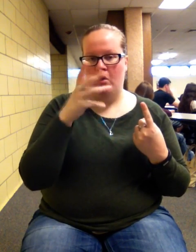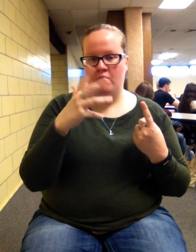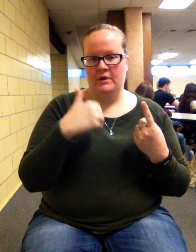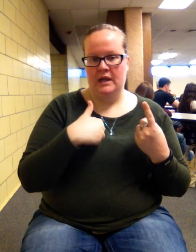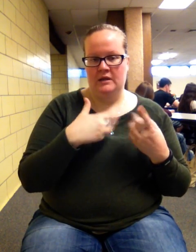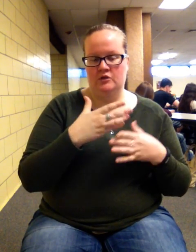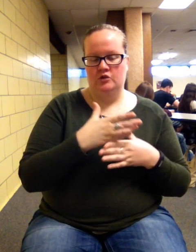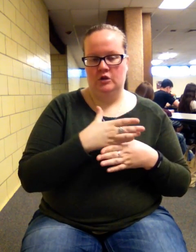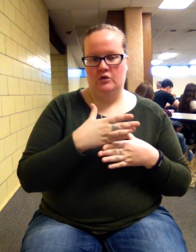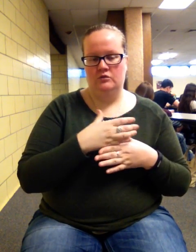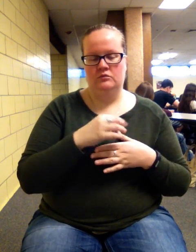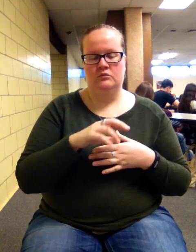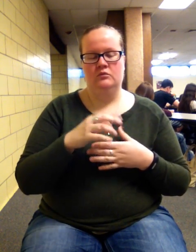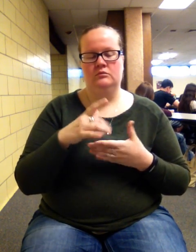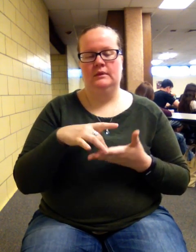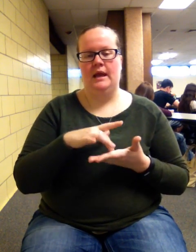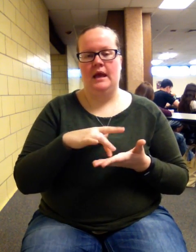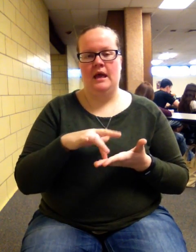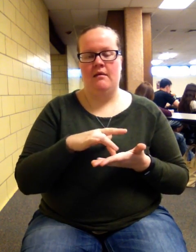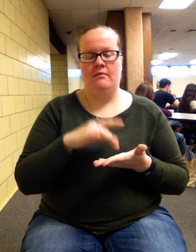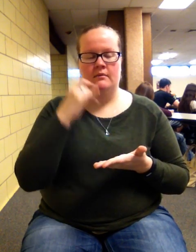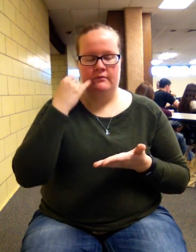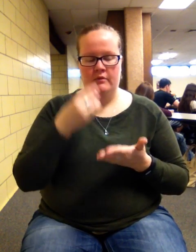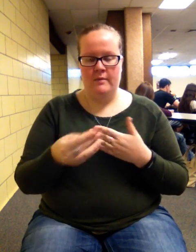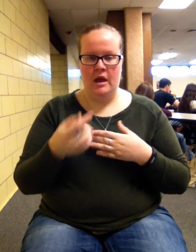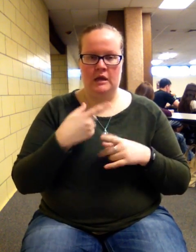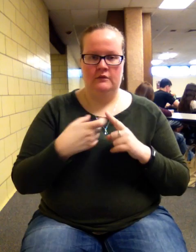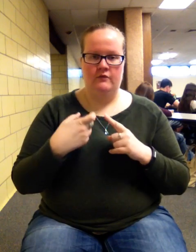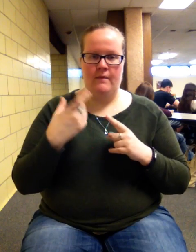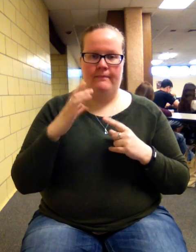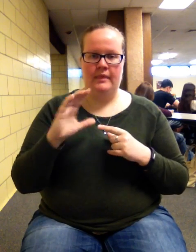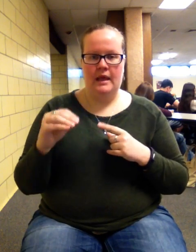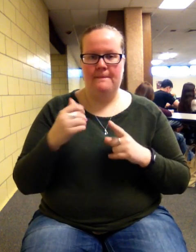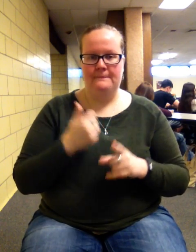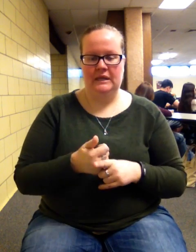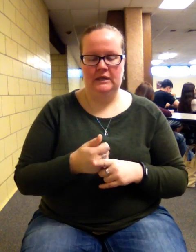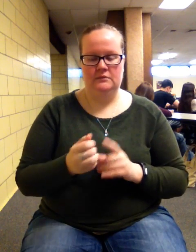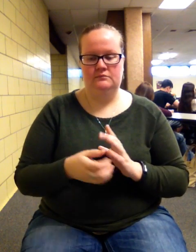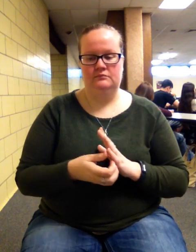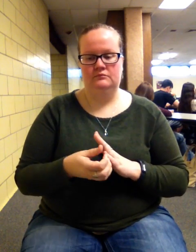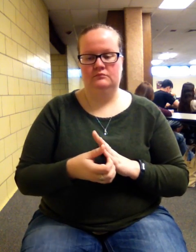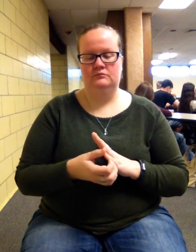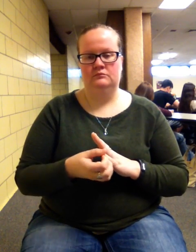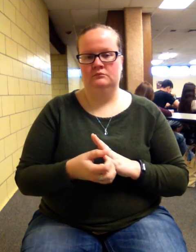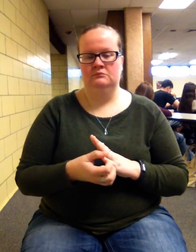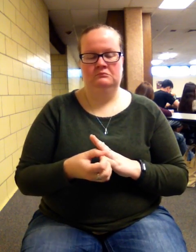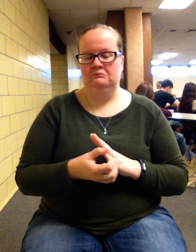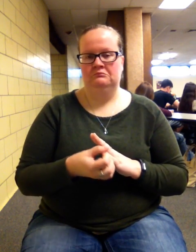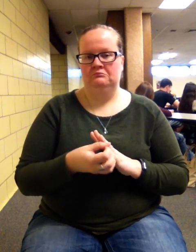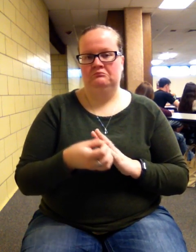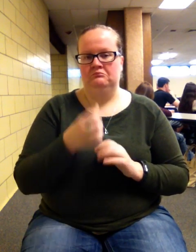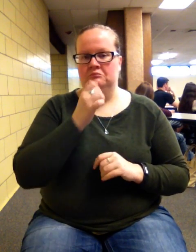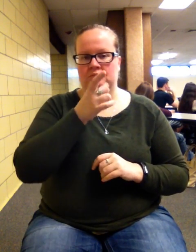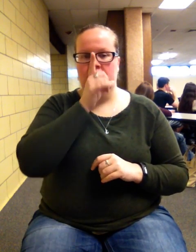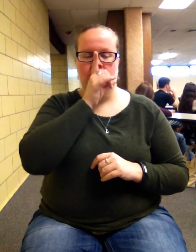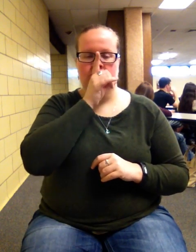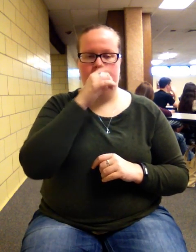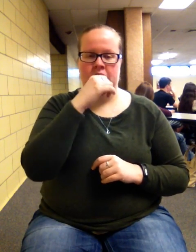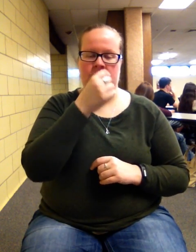Or let's calculate the price if they're buying the stock from the company itself. we never stipulated who they were buying the stock from, because